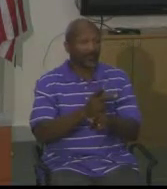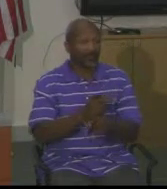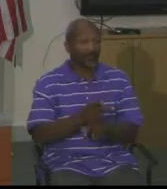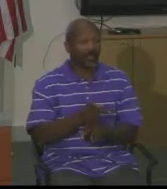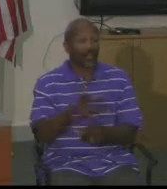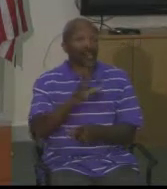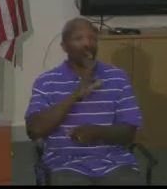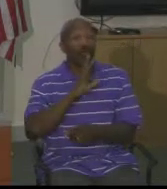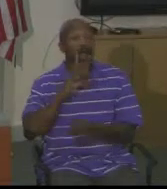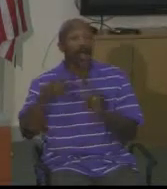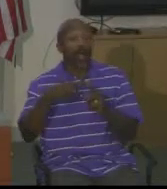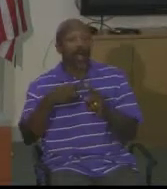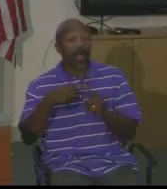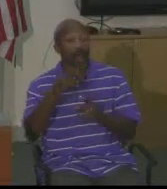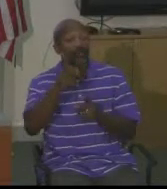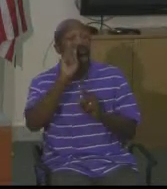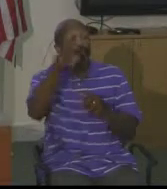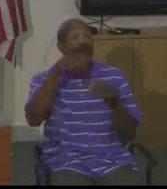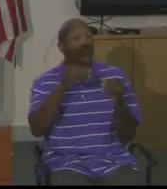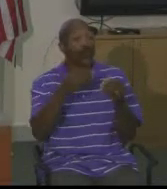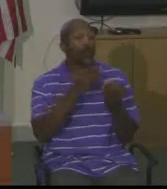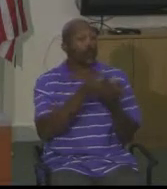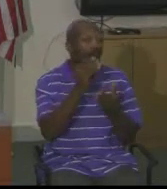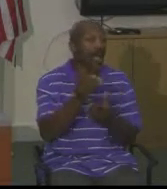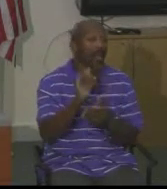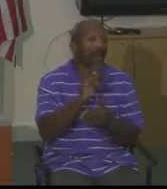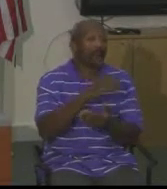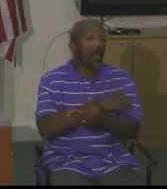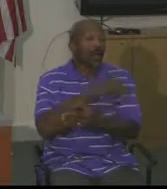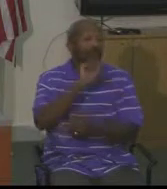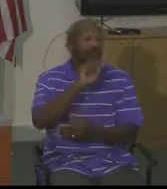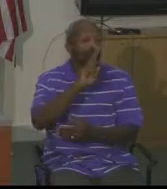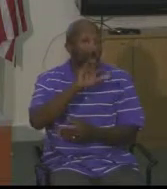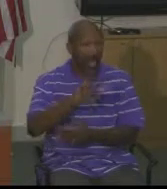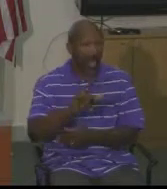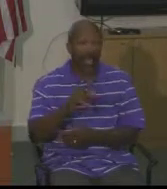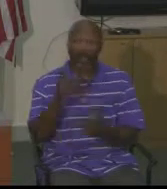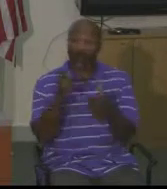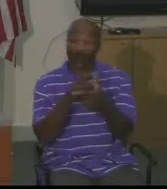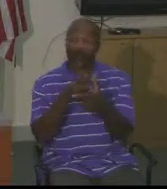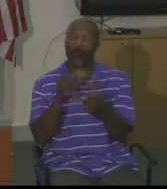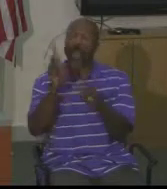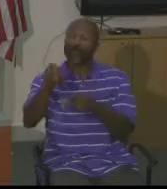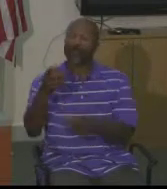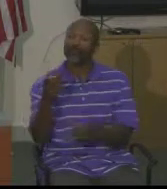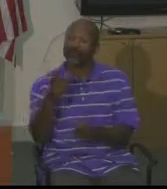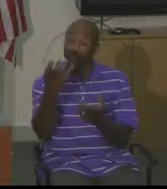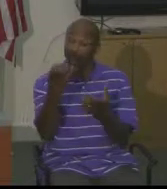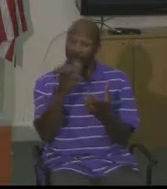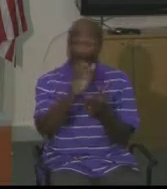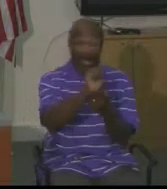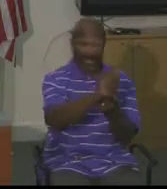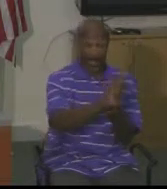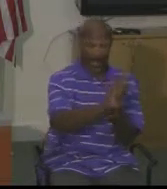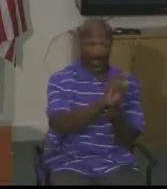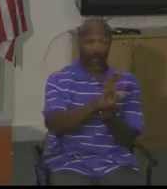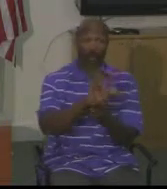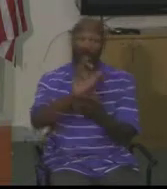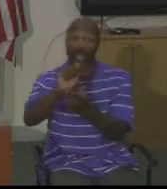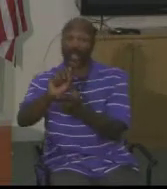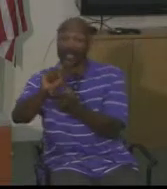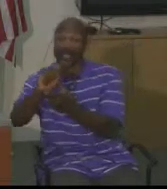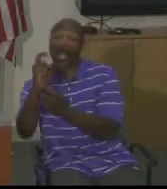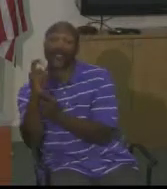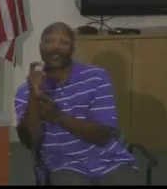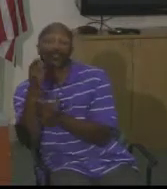somebody talks about, when you go to the store and you want to buy a power supply, one of the first things they're going to ask you, do you want an AT power supply or an